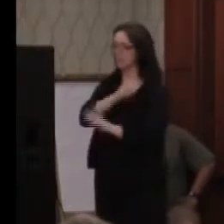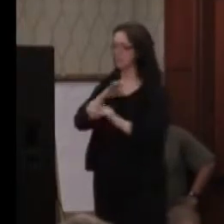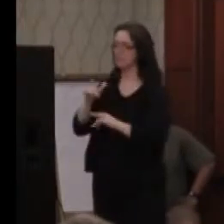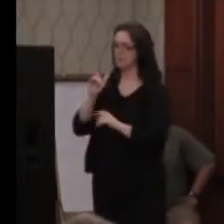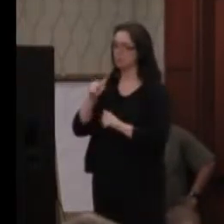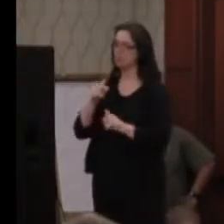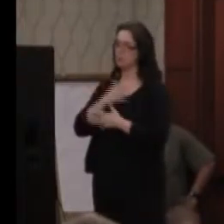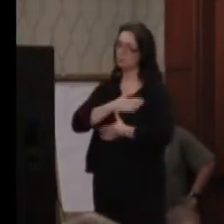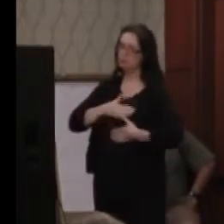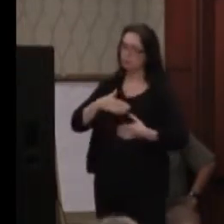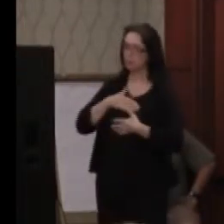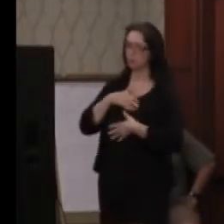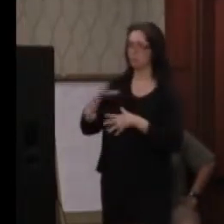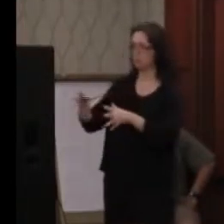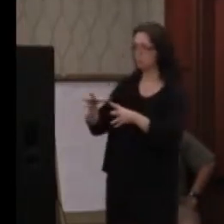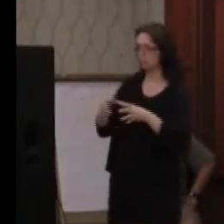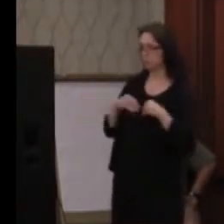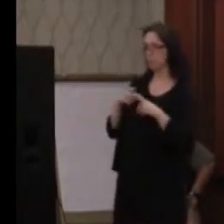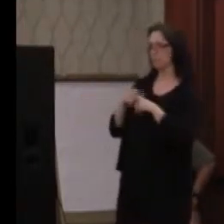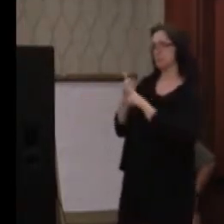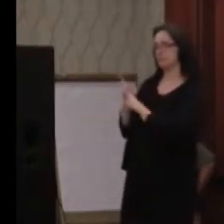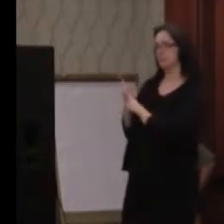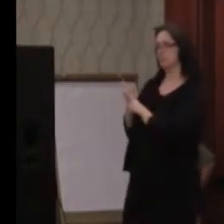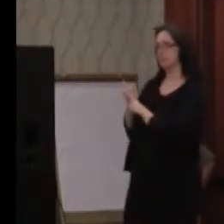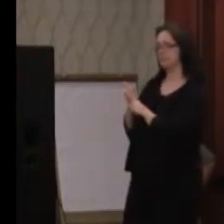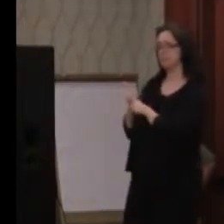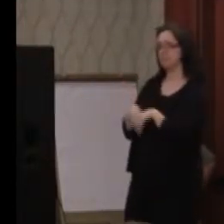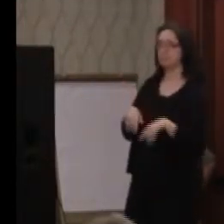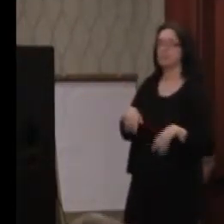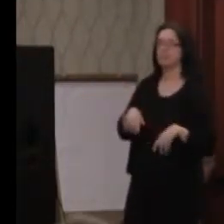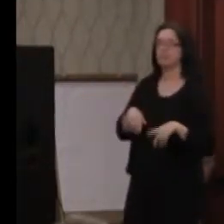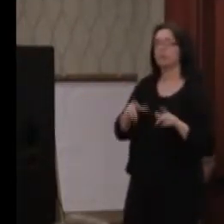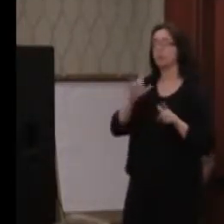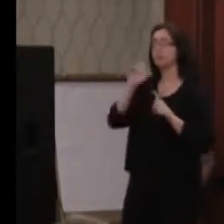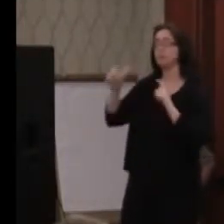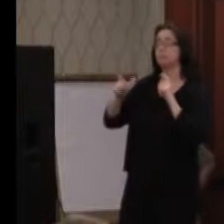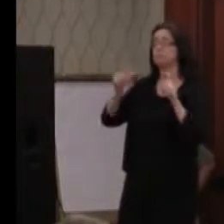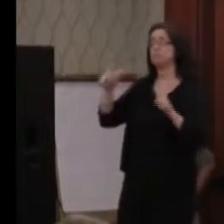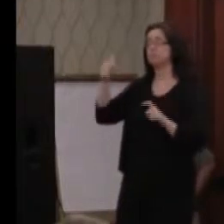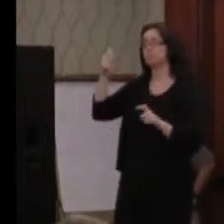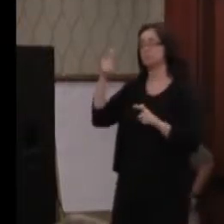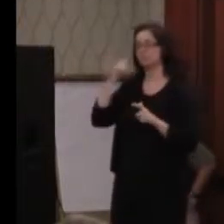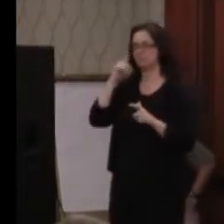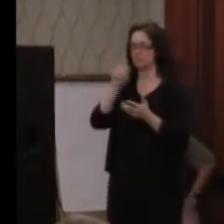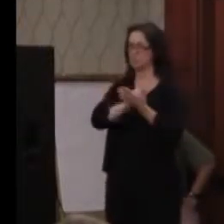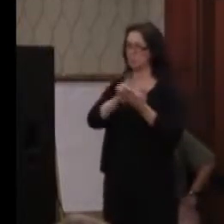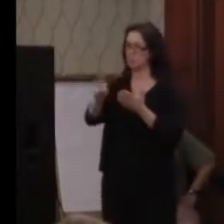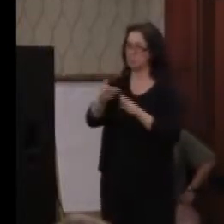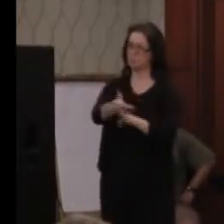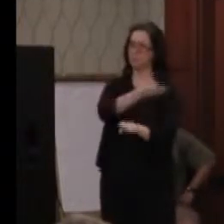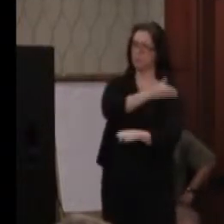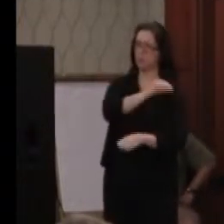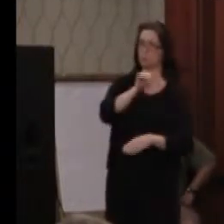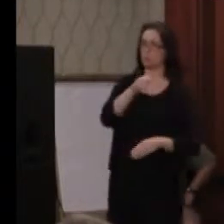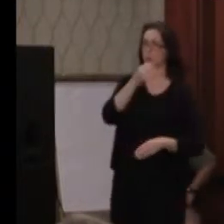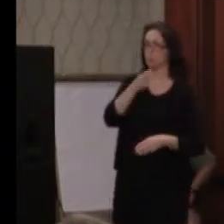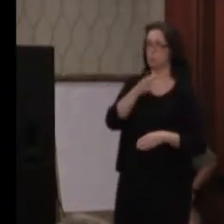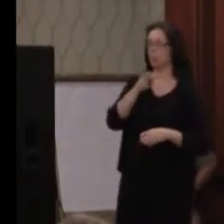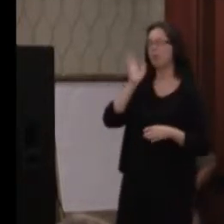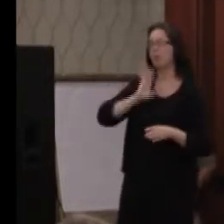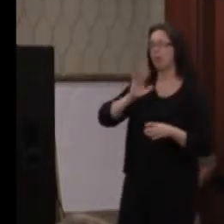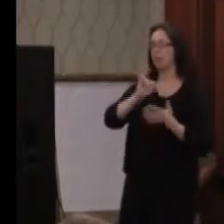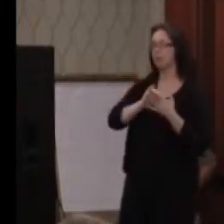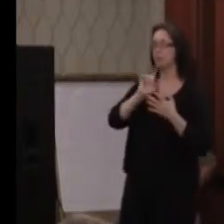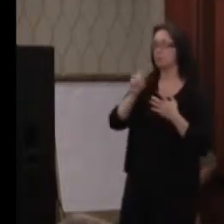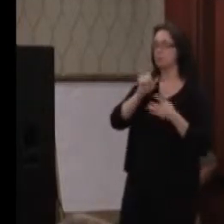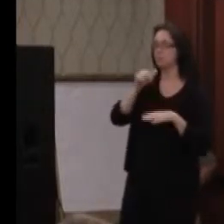tales, take them unto themselves. The first sort of big festival I did was the 2 weeks before Jonesboro. That was when it was at the